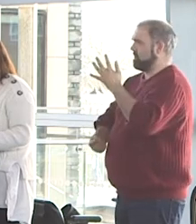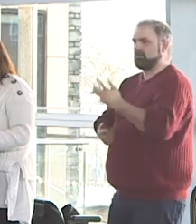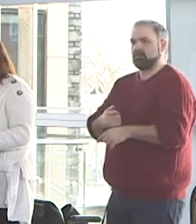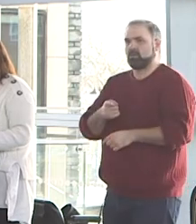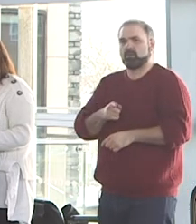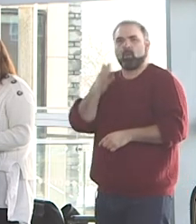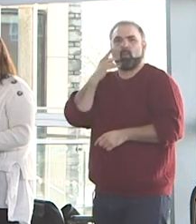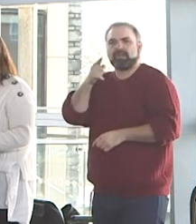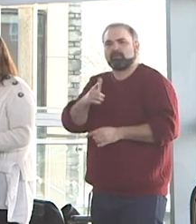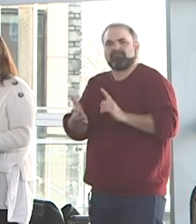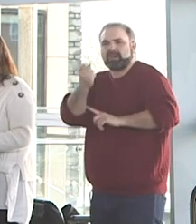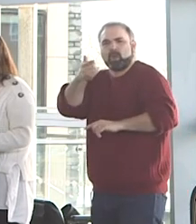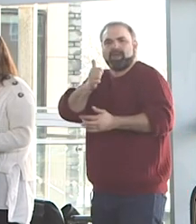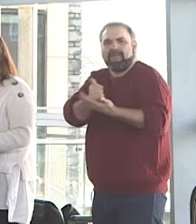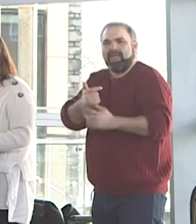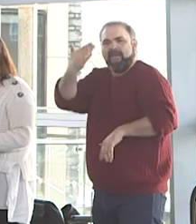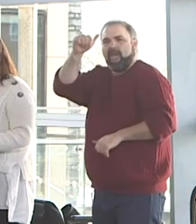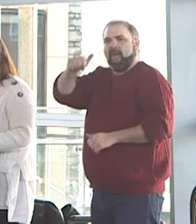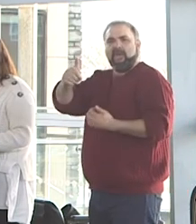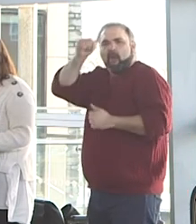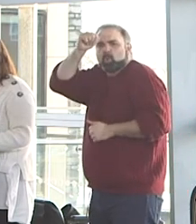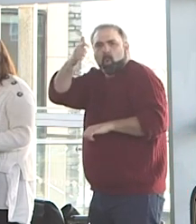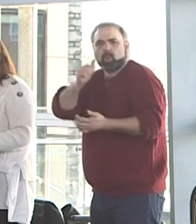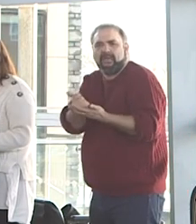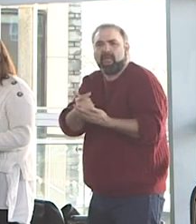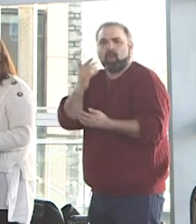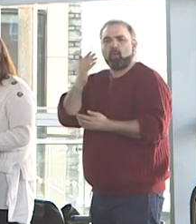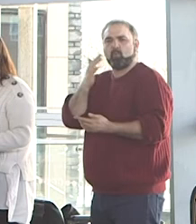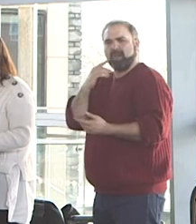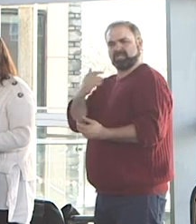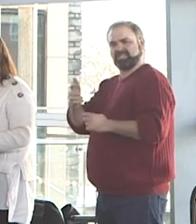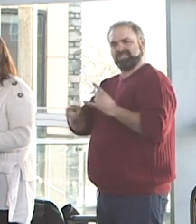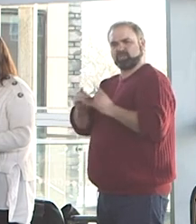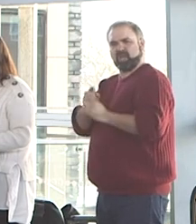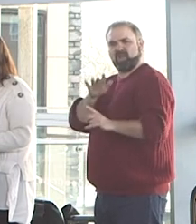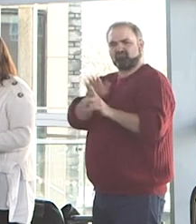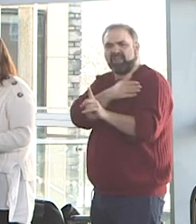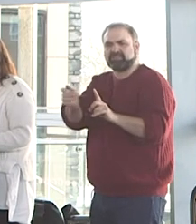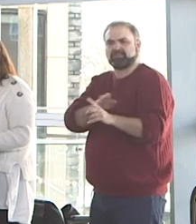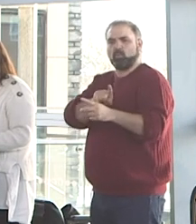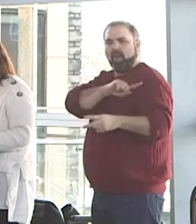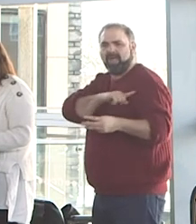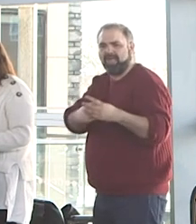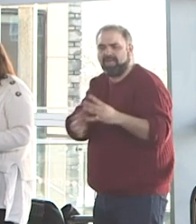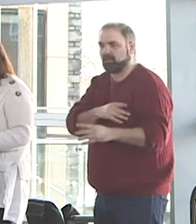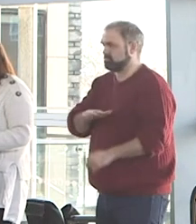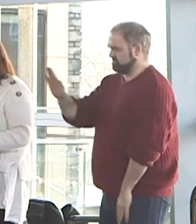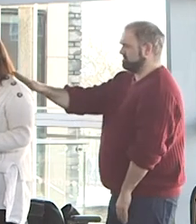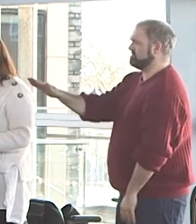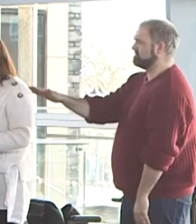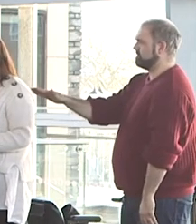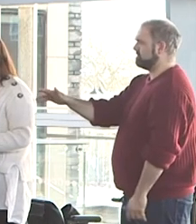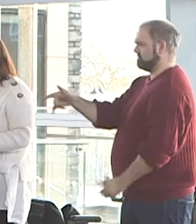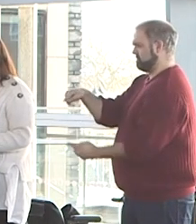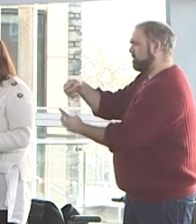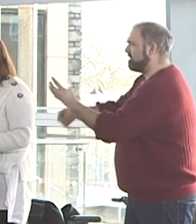when did you find out you're gay? How do you know you're gay? When were you first sexually harassed? Why were you sexually harassed? I said to him, how